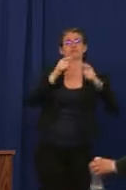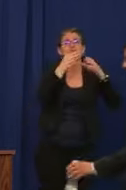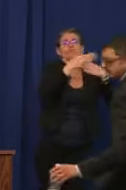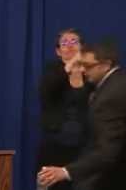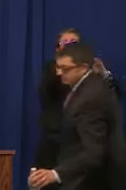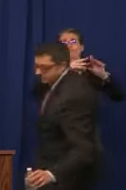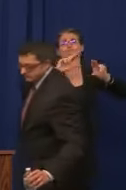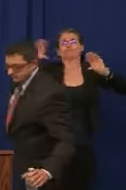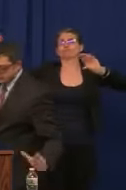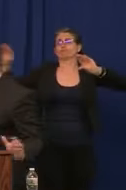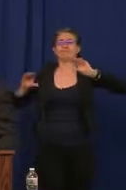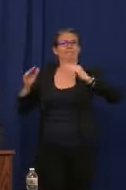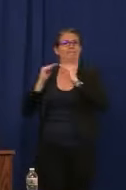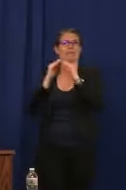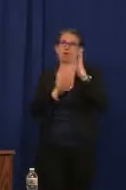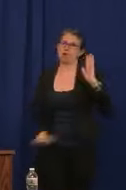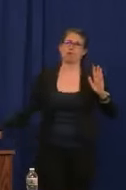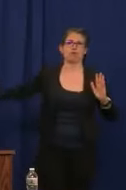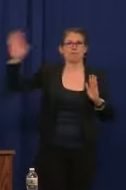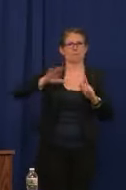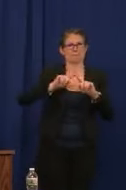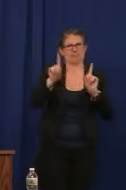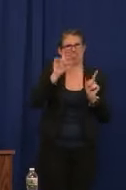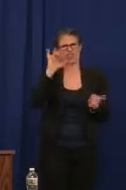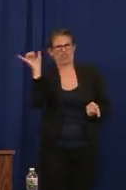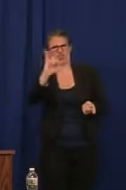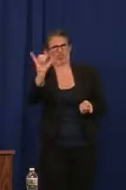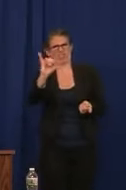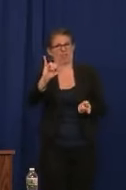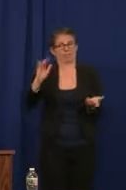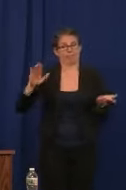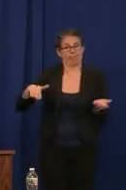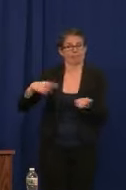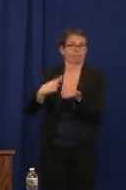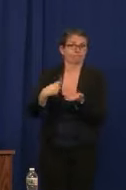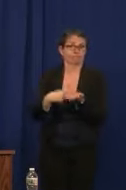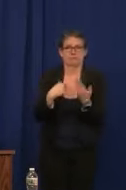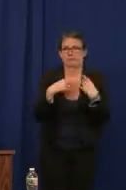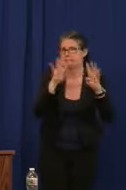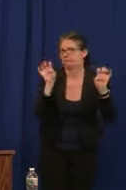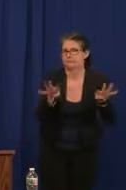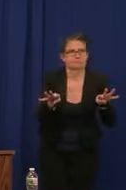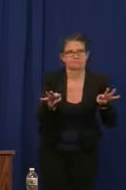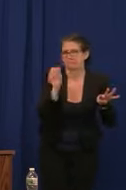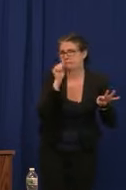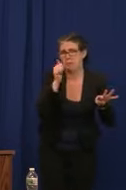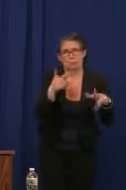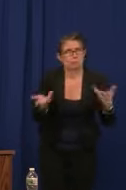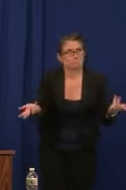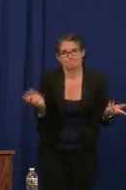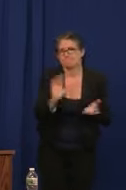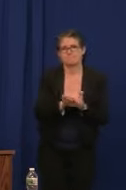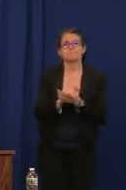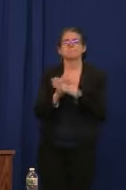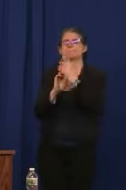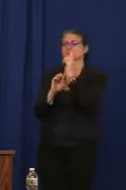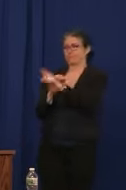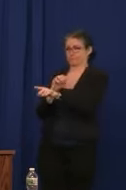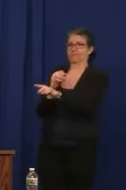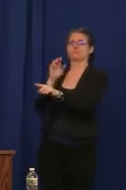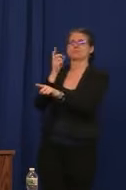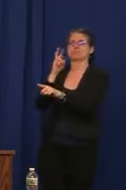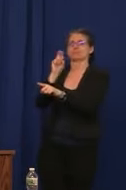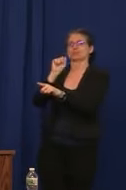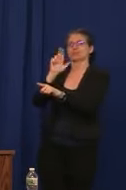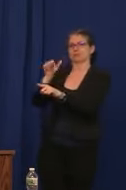you. Then I do have one question for Dr. Shah. Go ahead, Kara. All right, so given the high stress and emotionally draining work